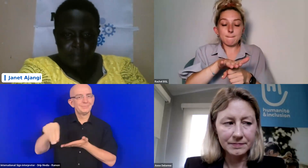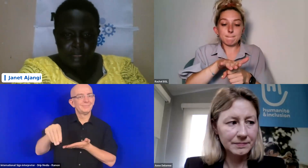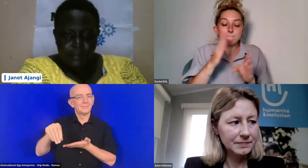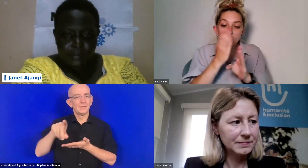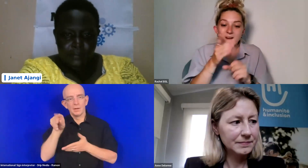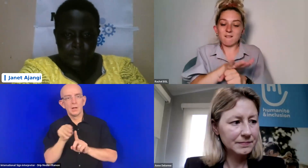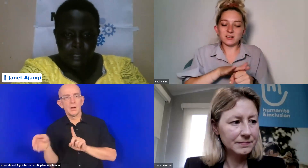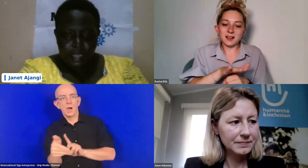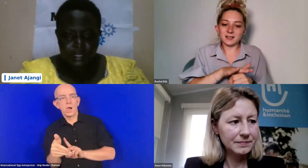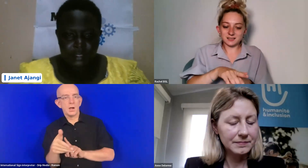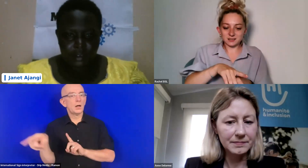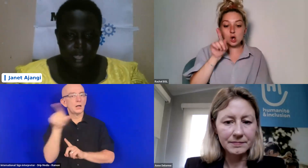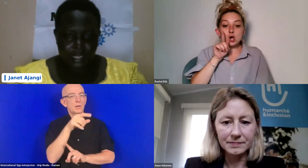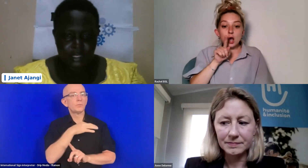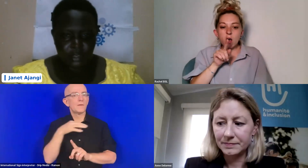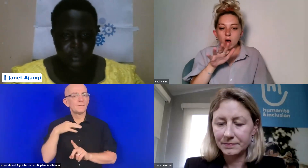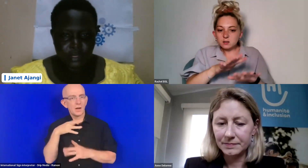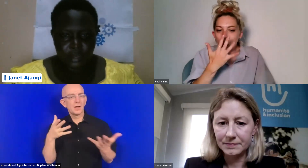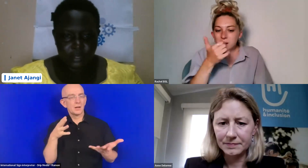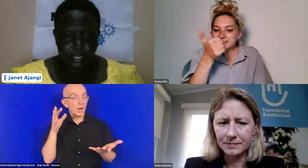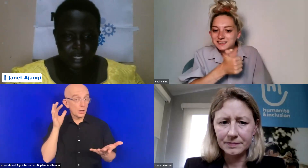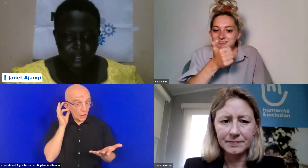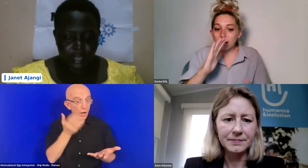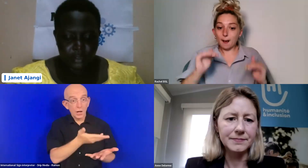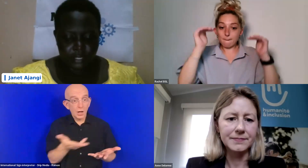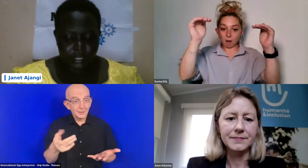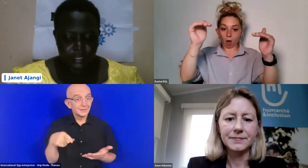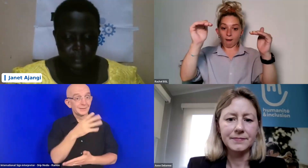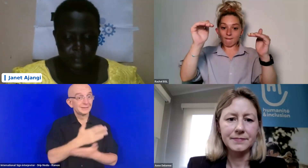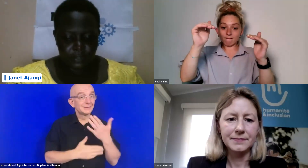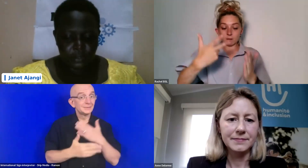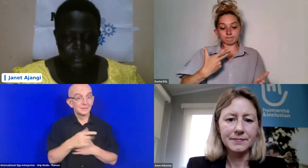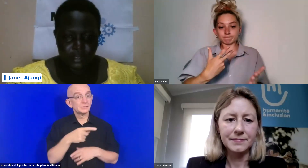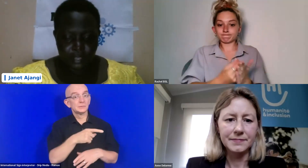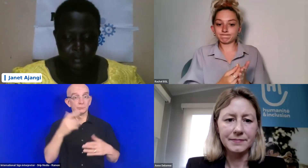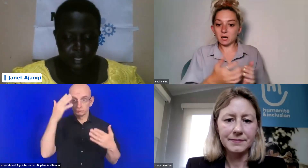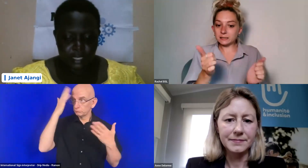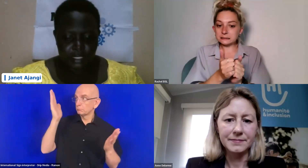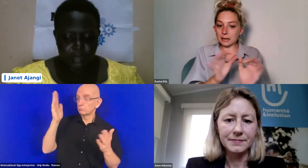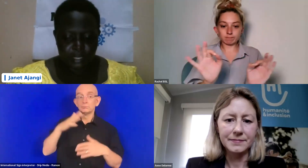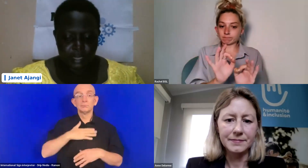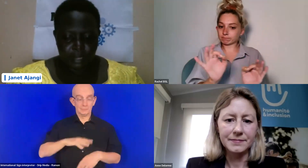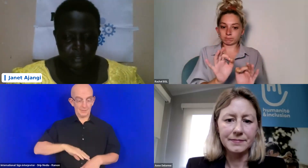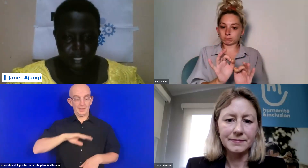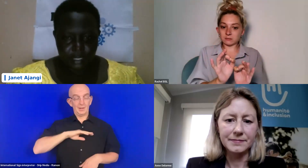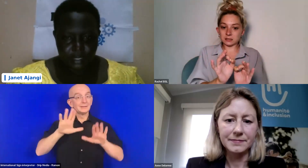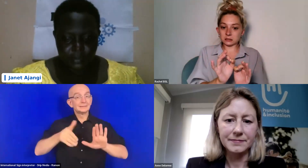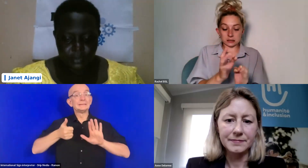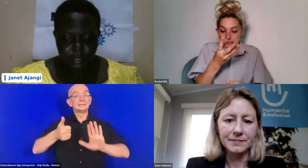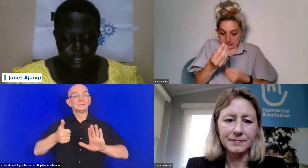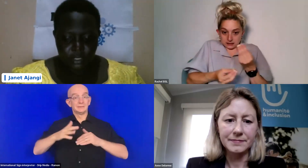and above are sterilized without getting their consent or even being explained about